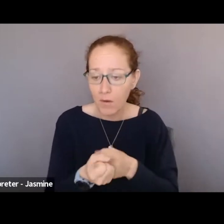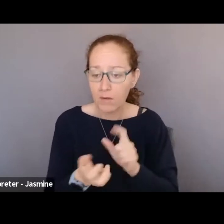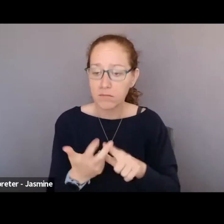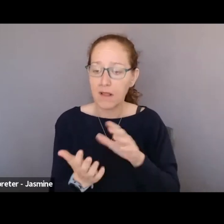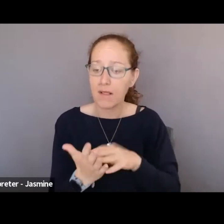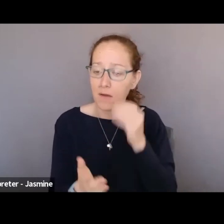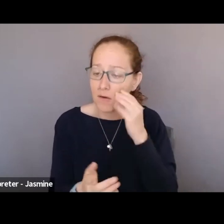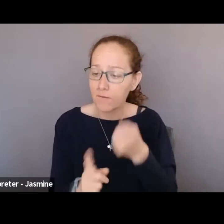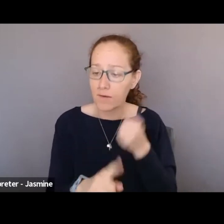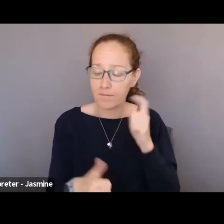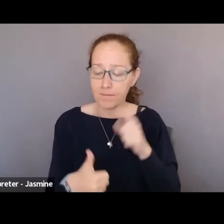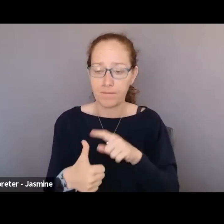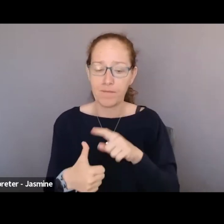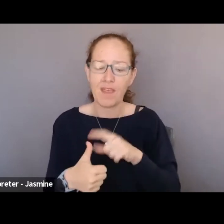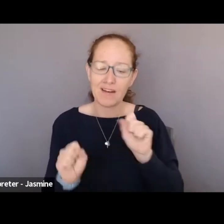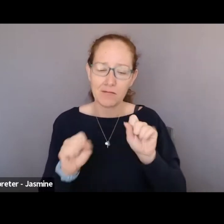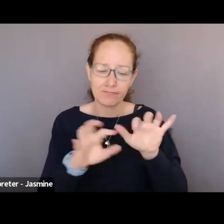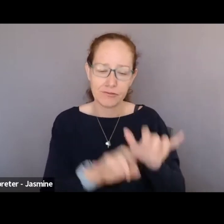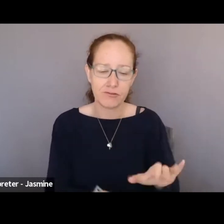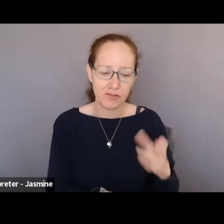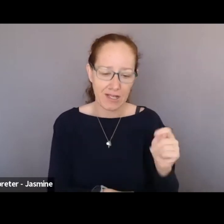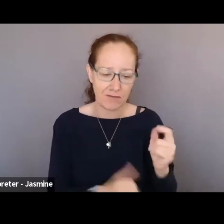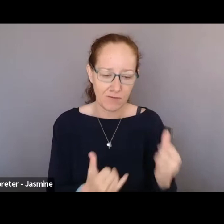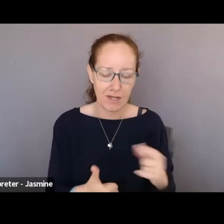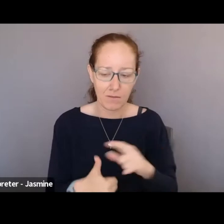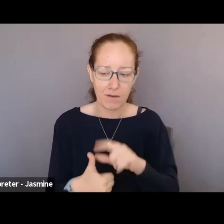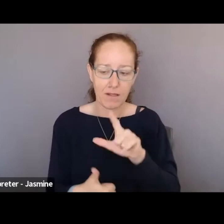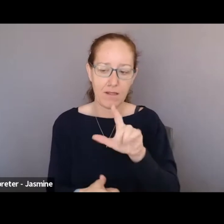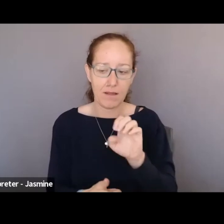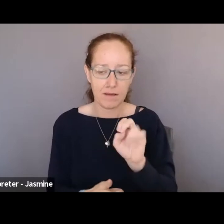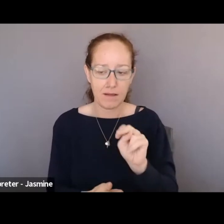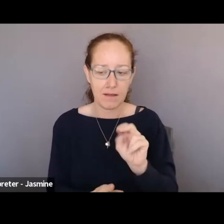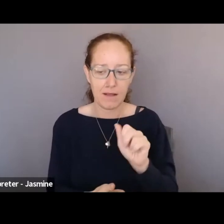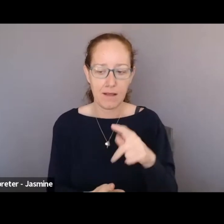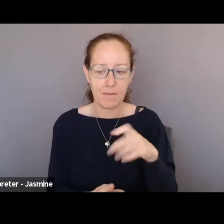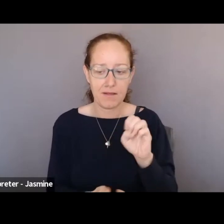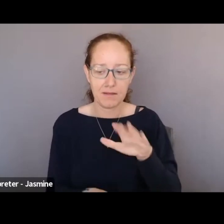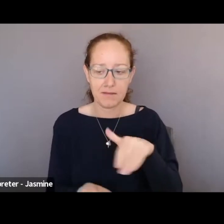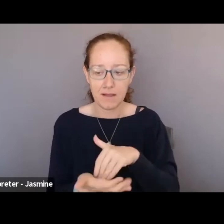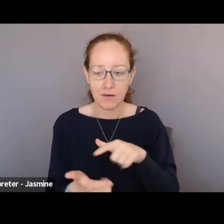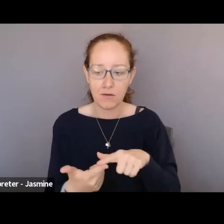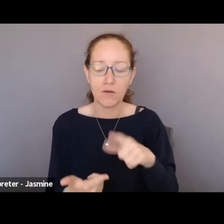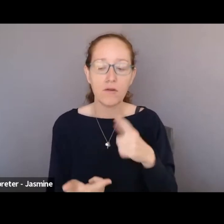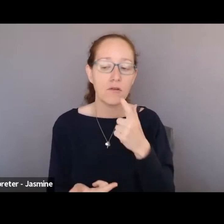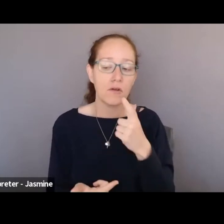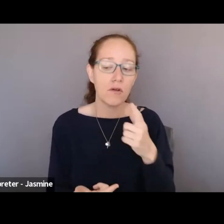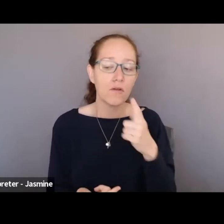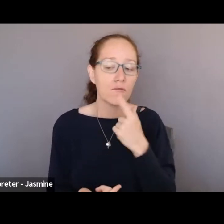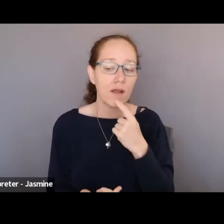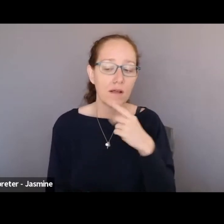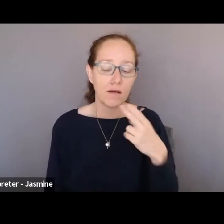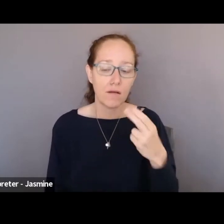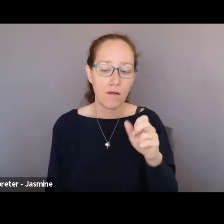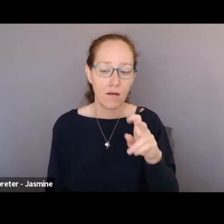Lenape Center, Red Hawk, Native American Arts Council,